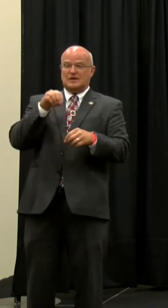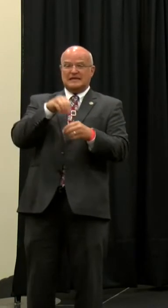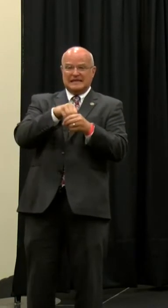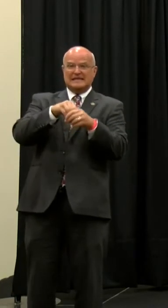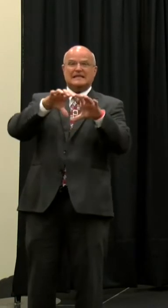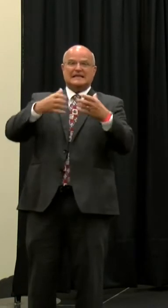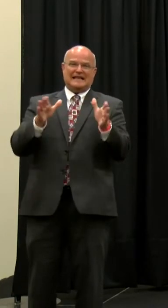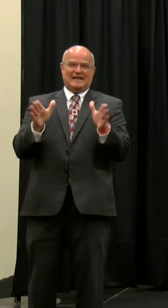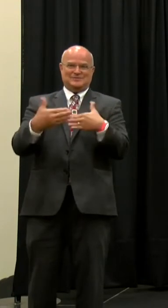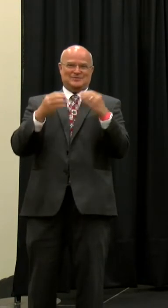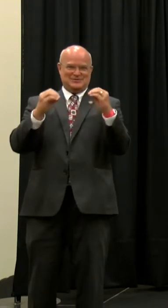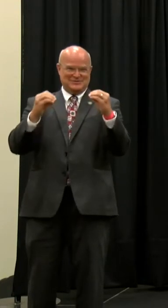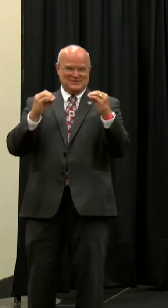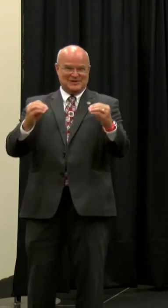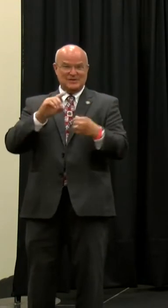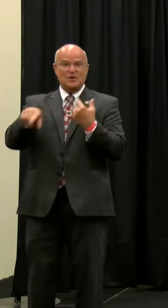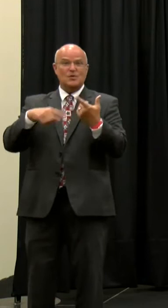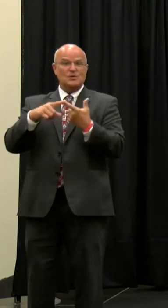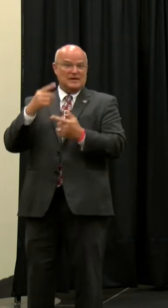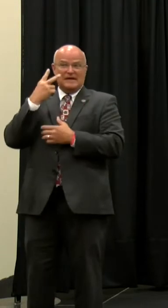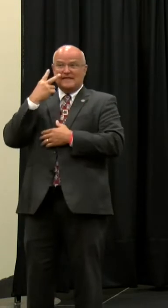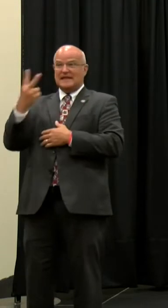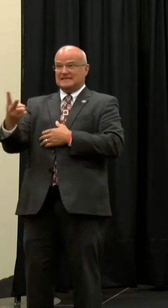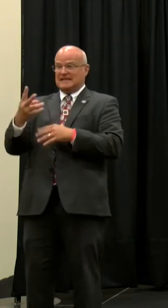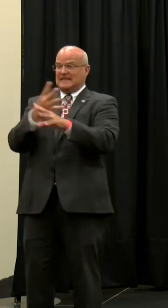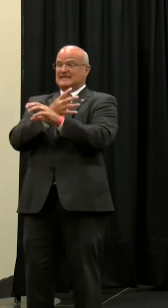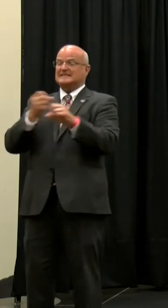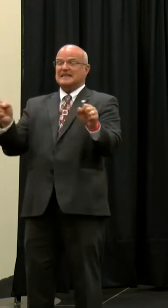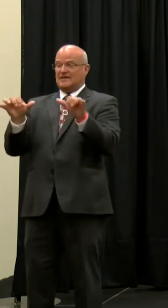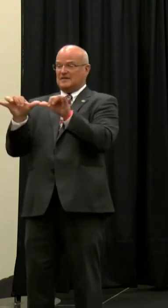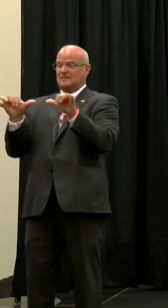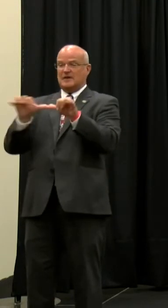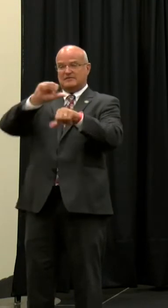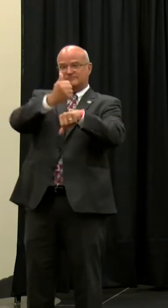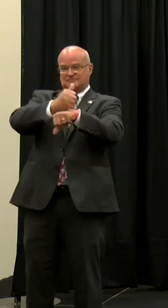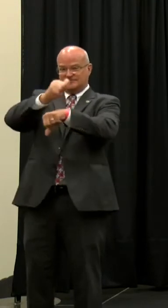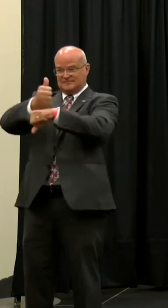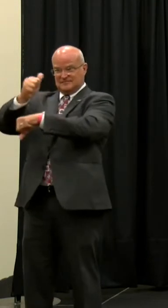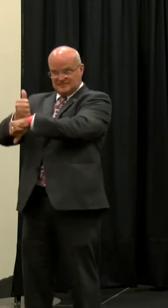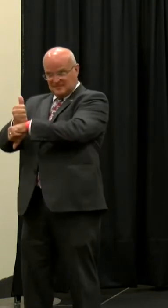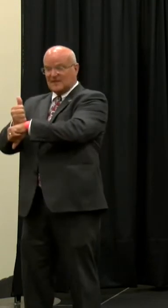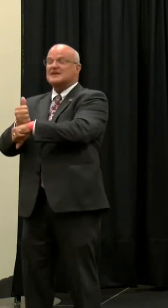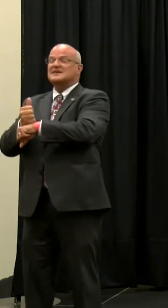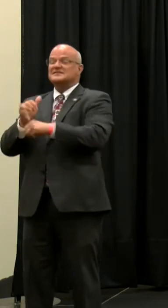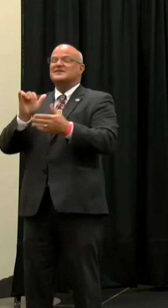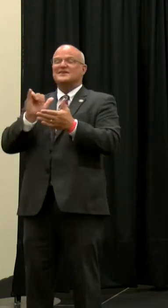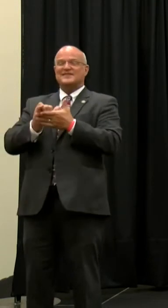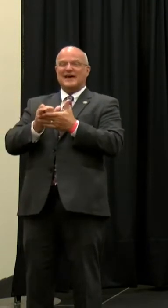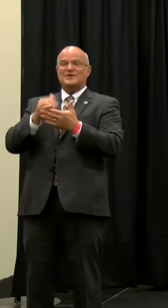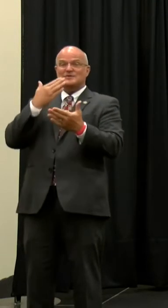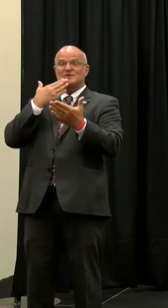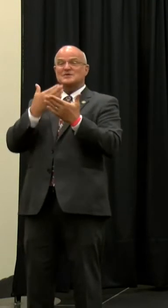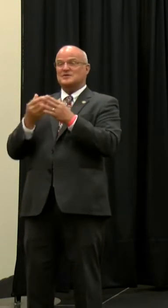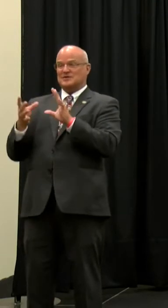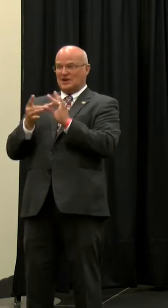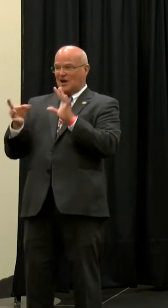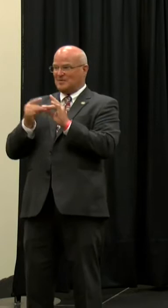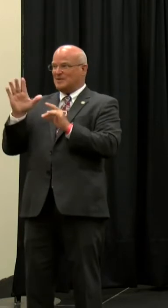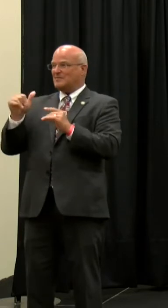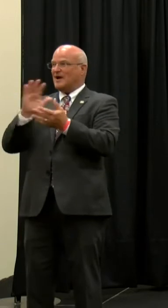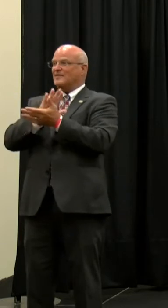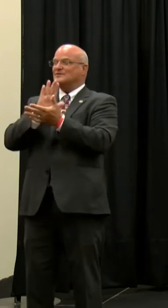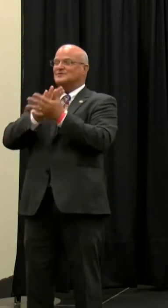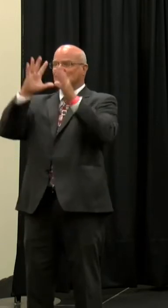to in-classroom instruction whenever they see the safety measures in place. And so that was just an instructive comment by the